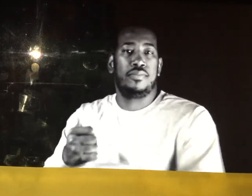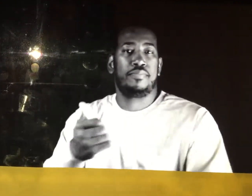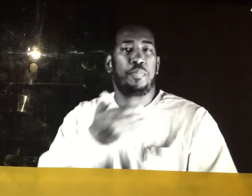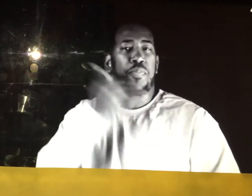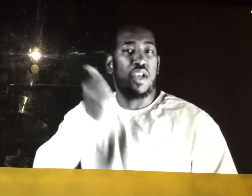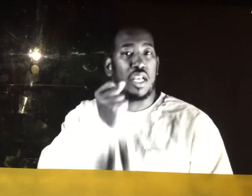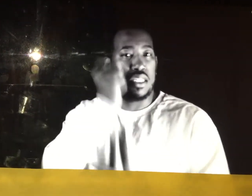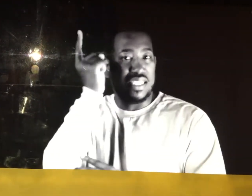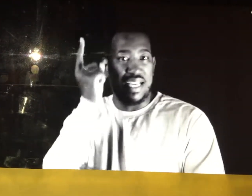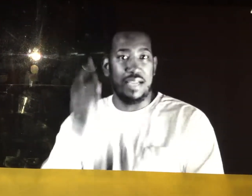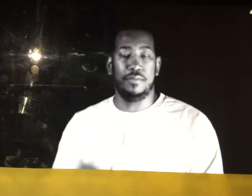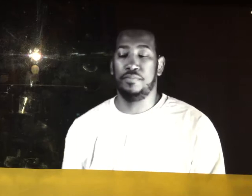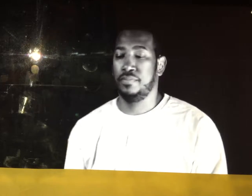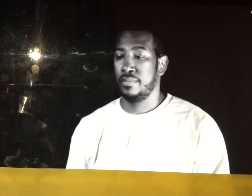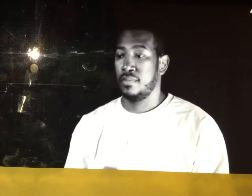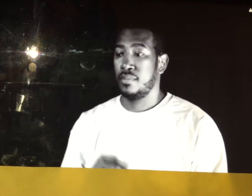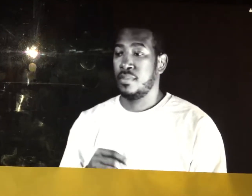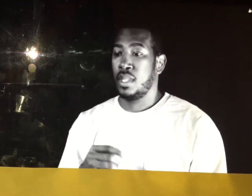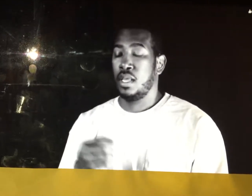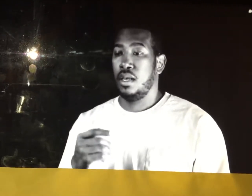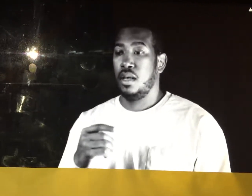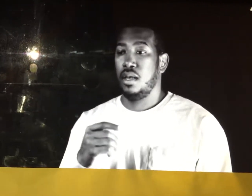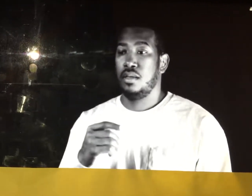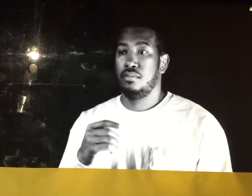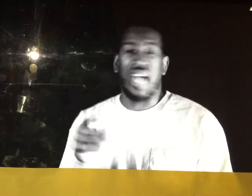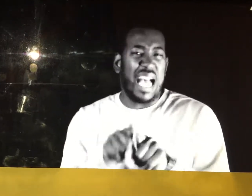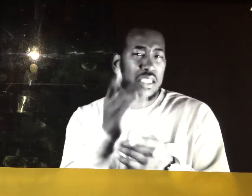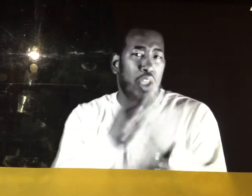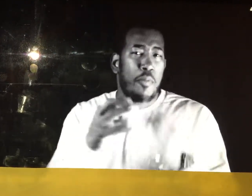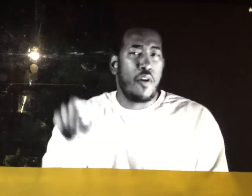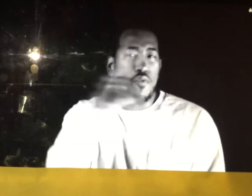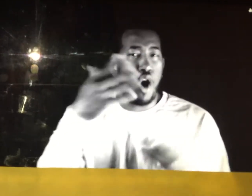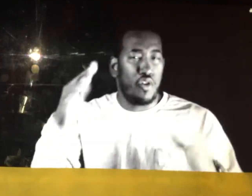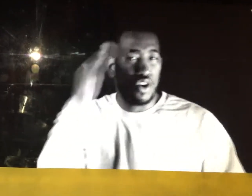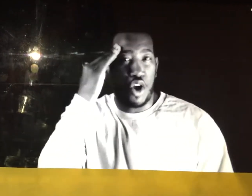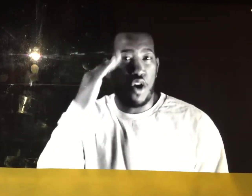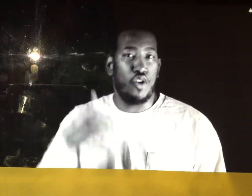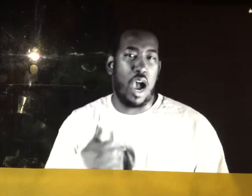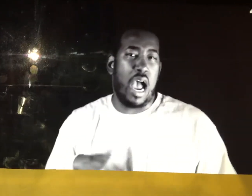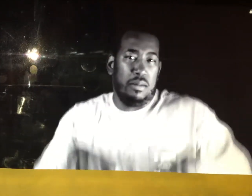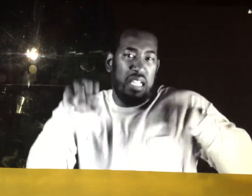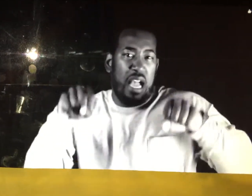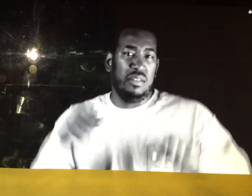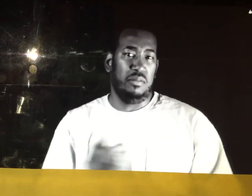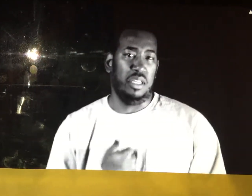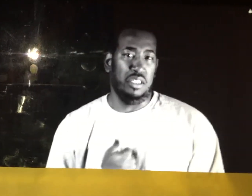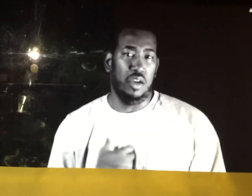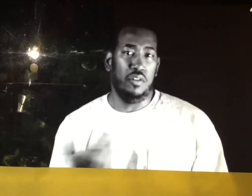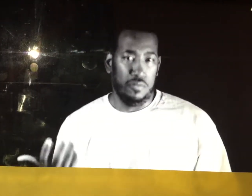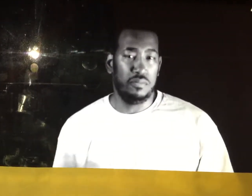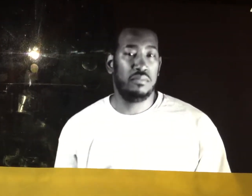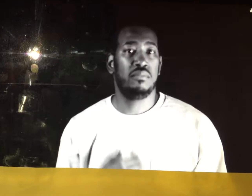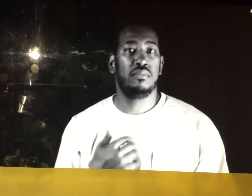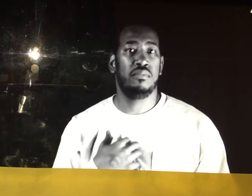I think that this will help for a better understanding. As some of you already know, I'm adopted.